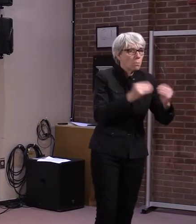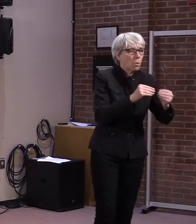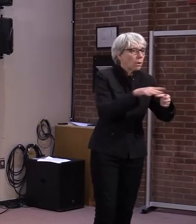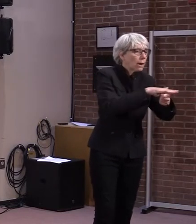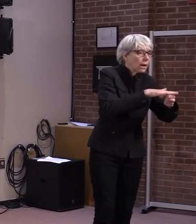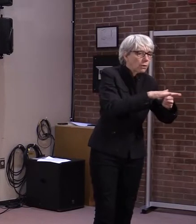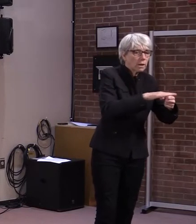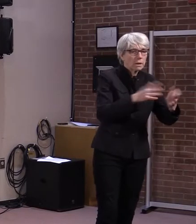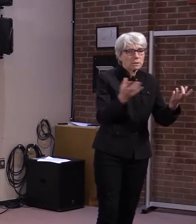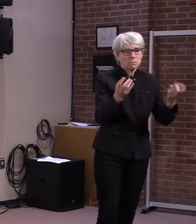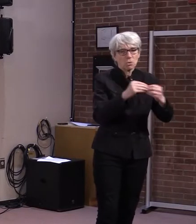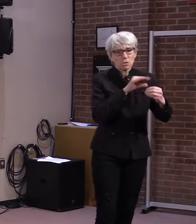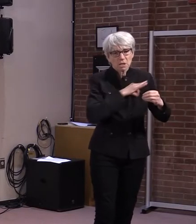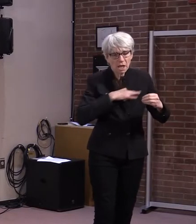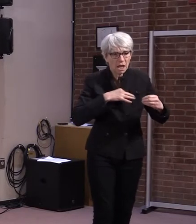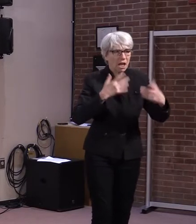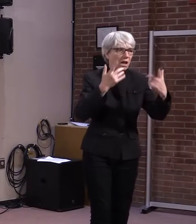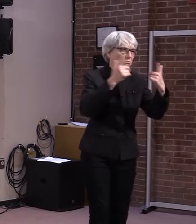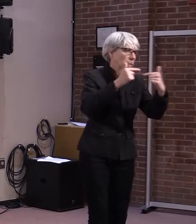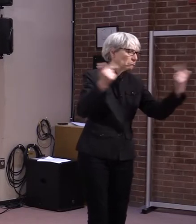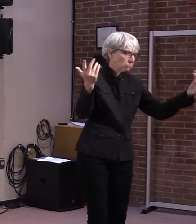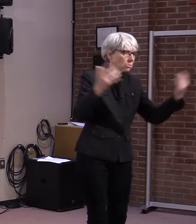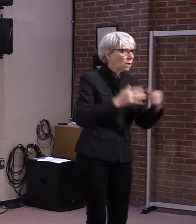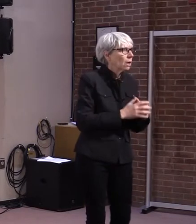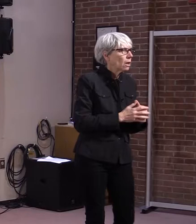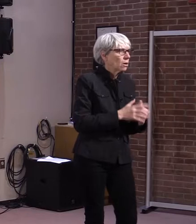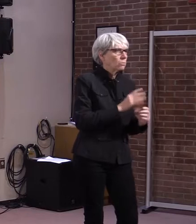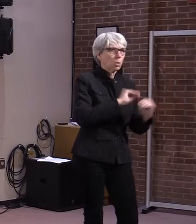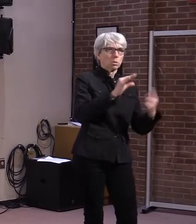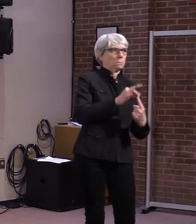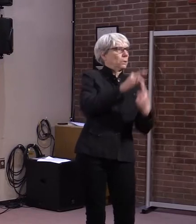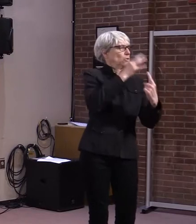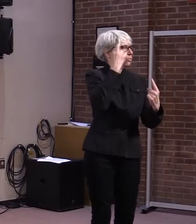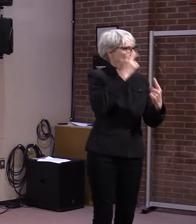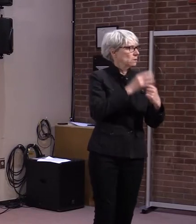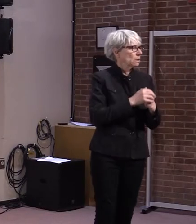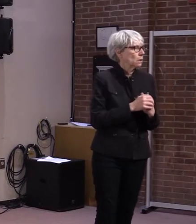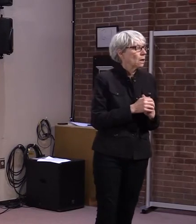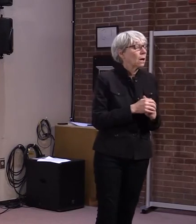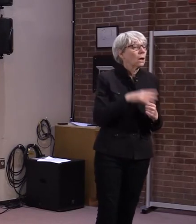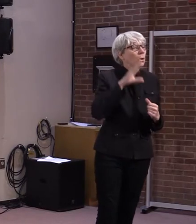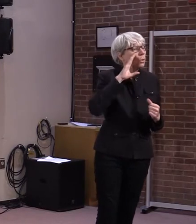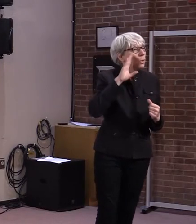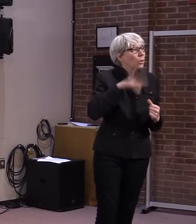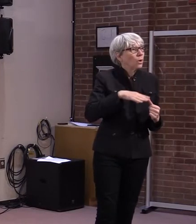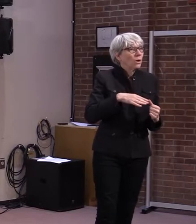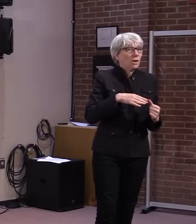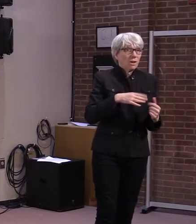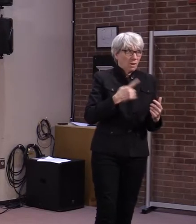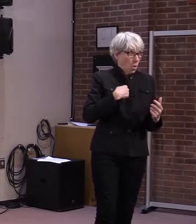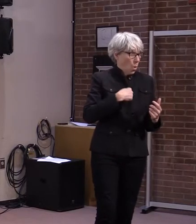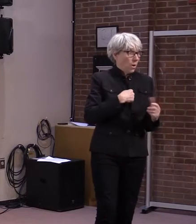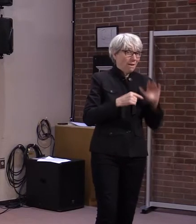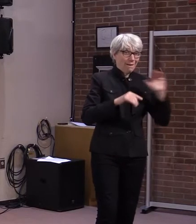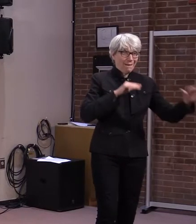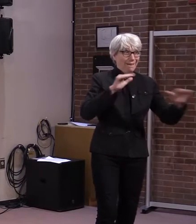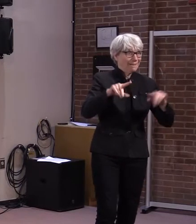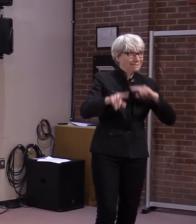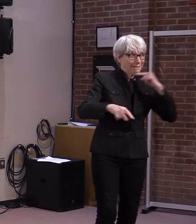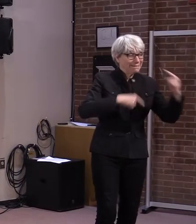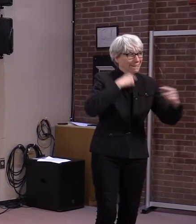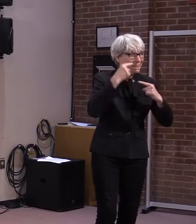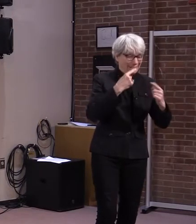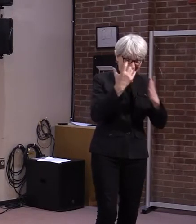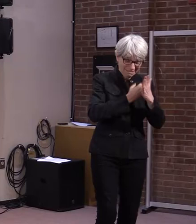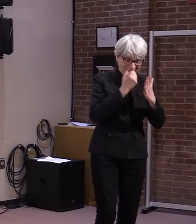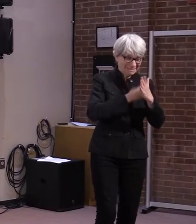certain testing areas as well. But I think, you know, the fact is that we're asking people to get tested, and you're going to